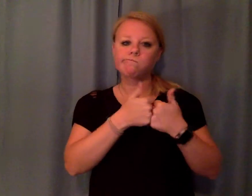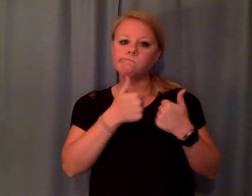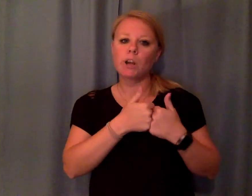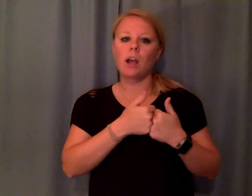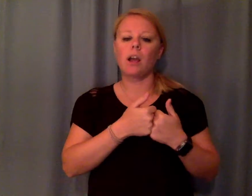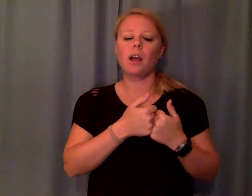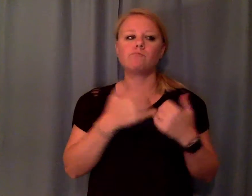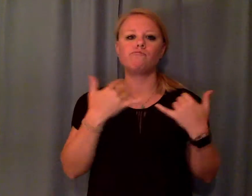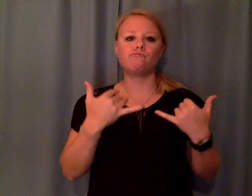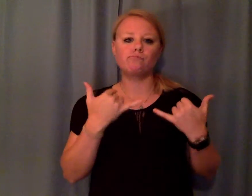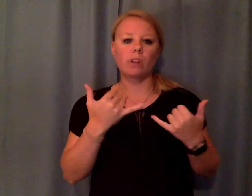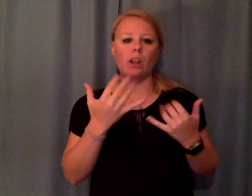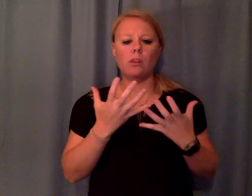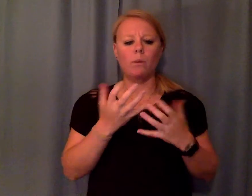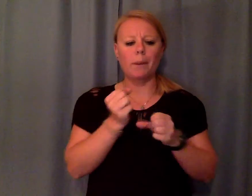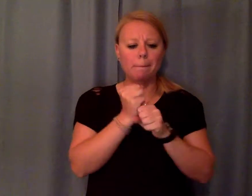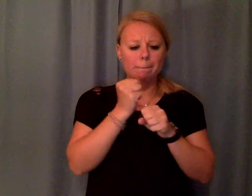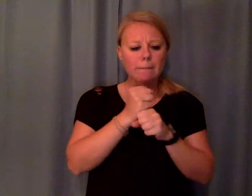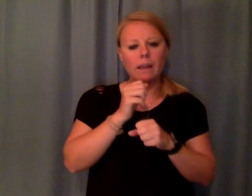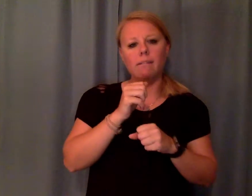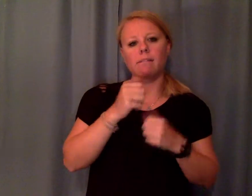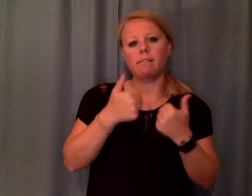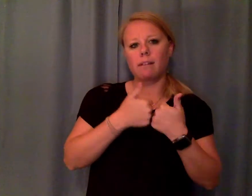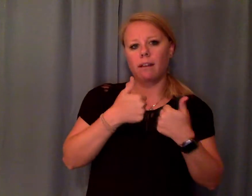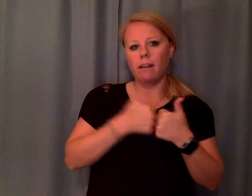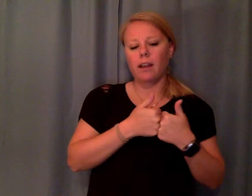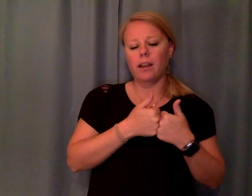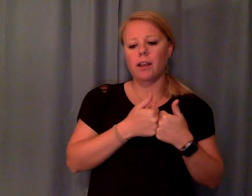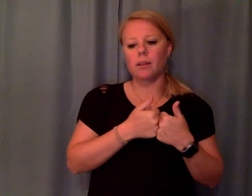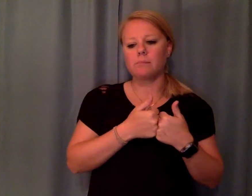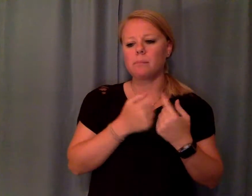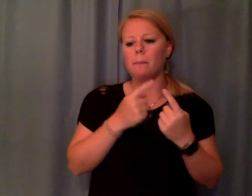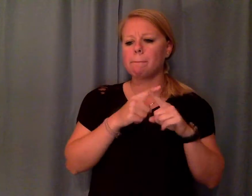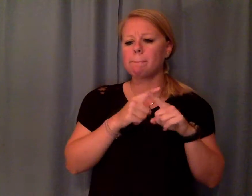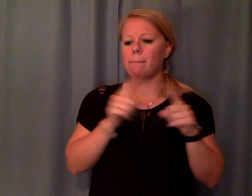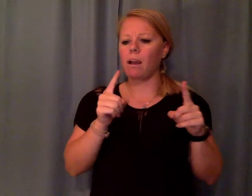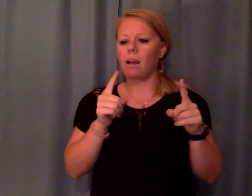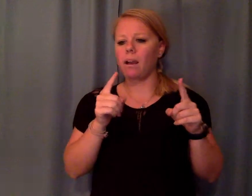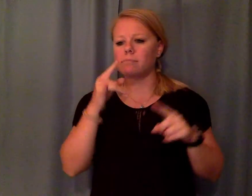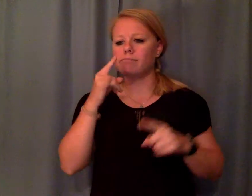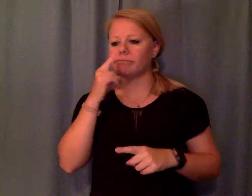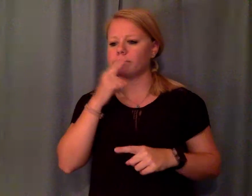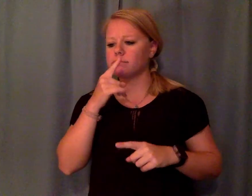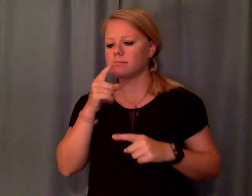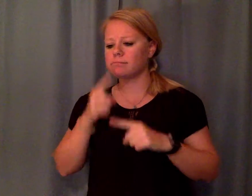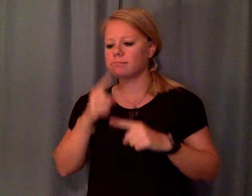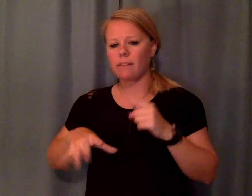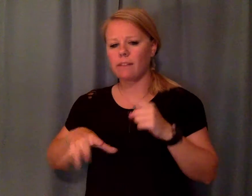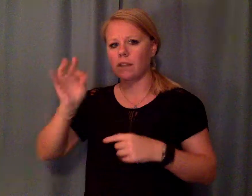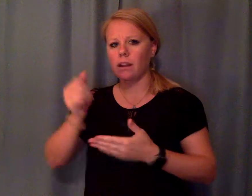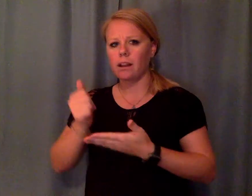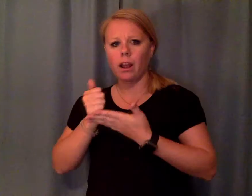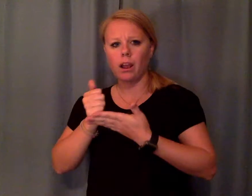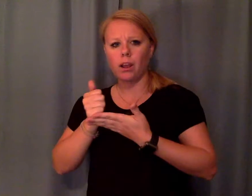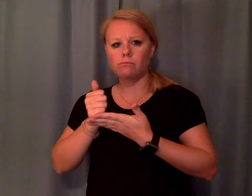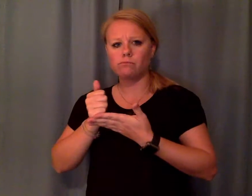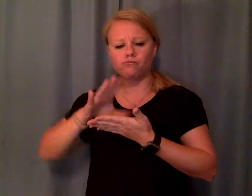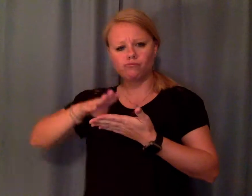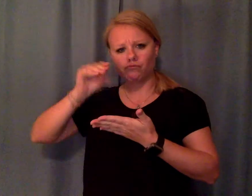difficult because not many kids know where to go to find out how to make a program. I mean, for soccer, you could go to a soccer team.